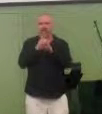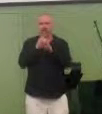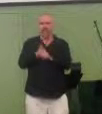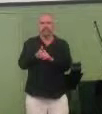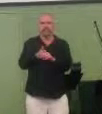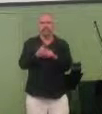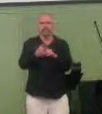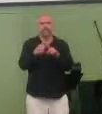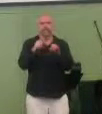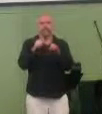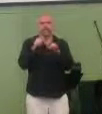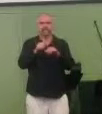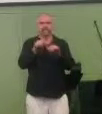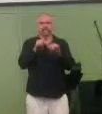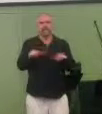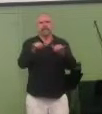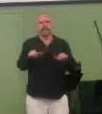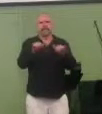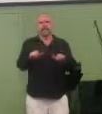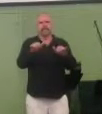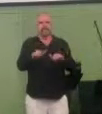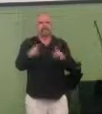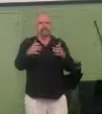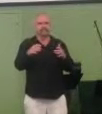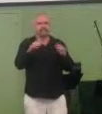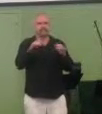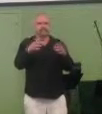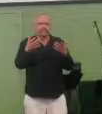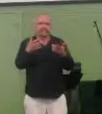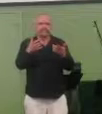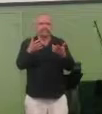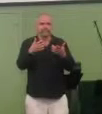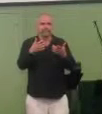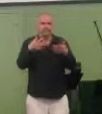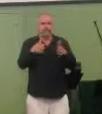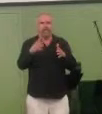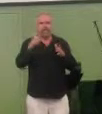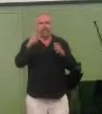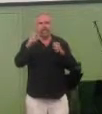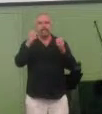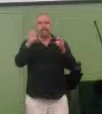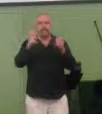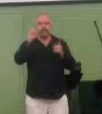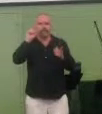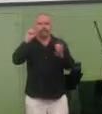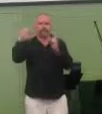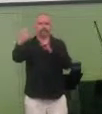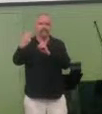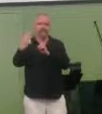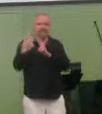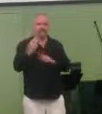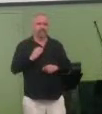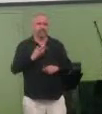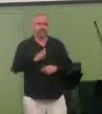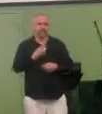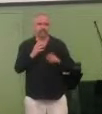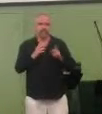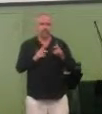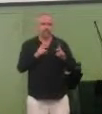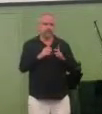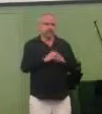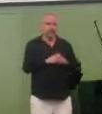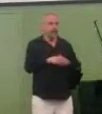Louis Graydon Sullivan was born Sheila Jean Sullivan on June 16, 1951, and raised